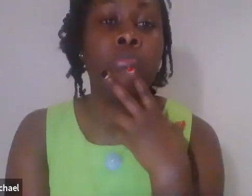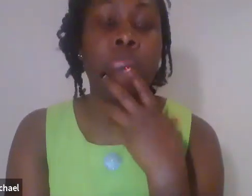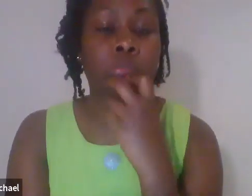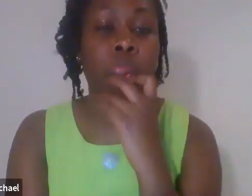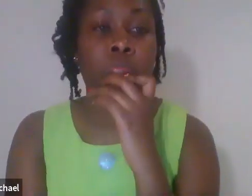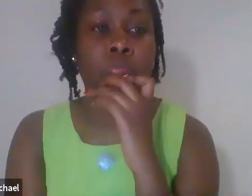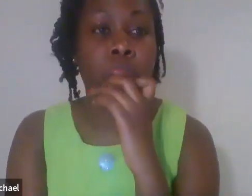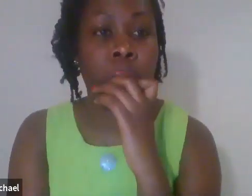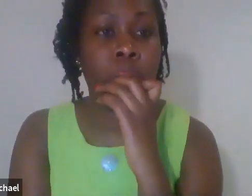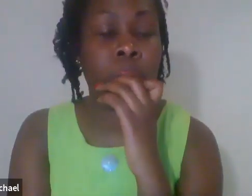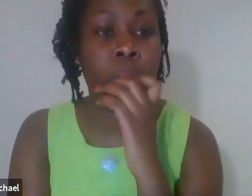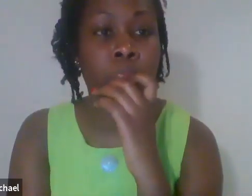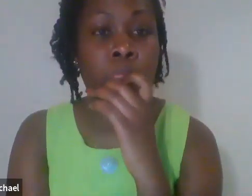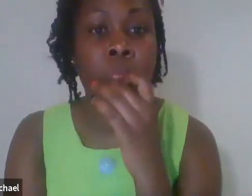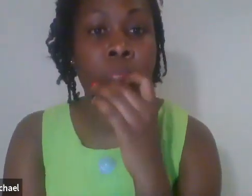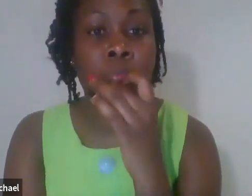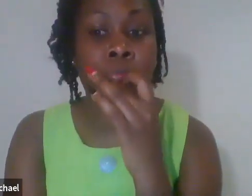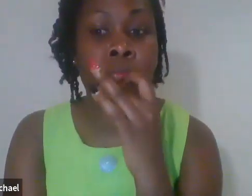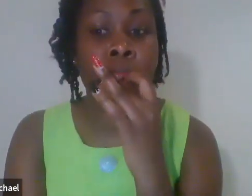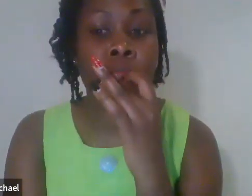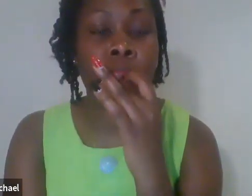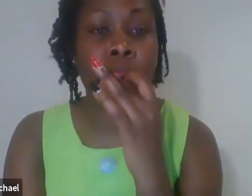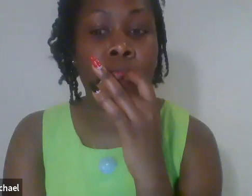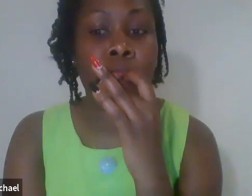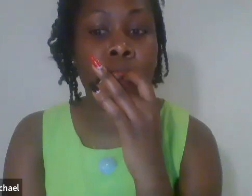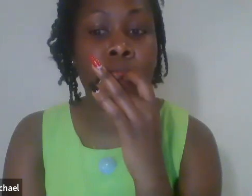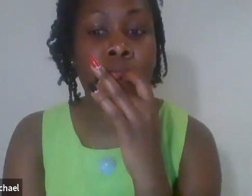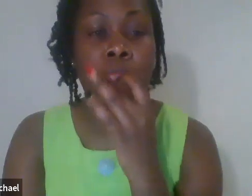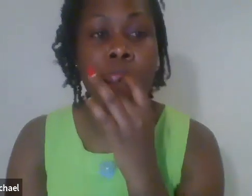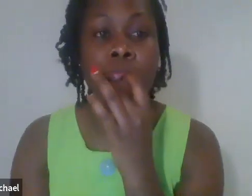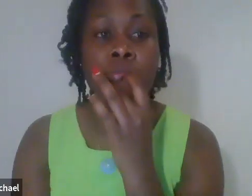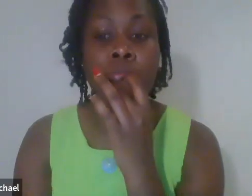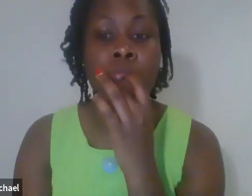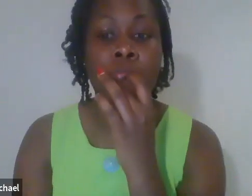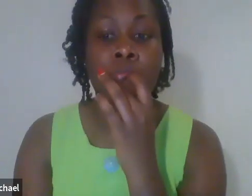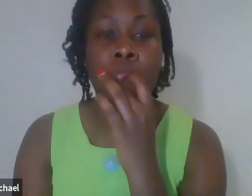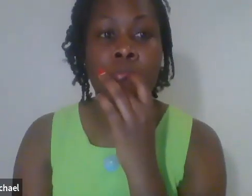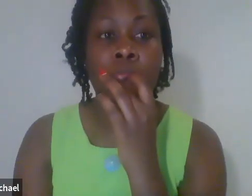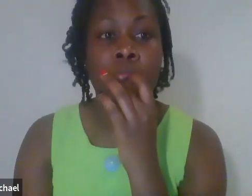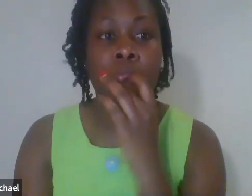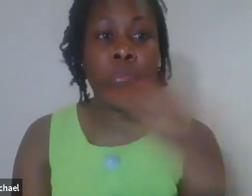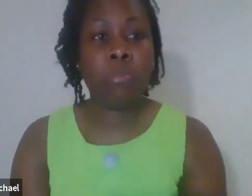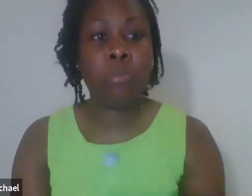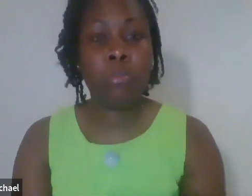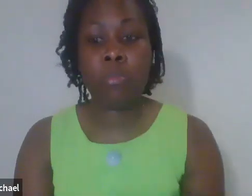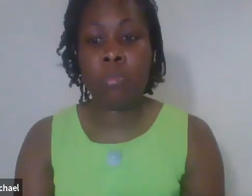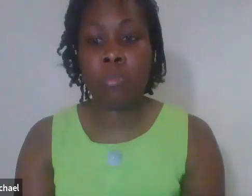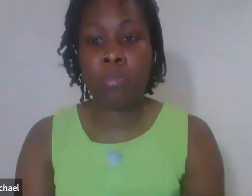Thank you so much, Jen. Full name is Patricia. I'm from Multimedia University. I'm a student with disability,